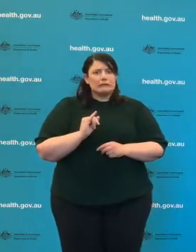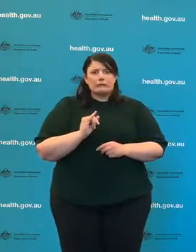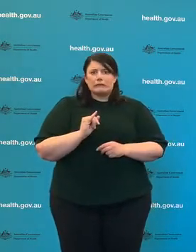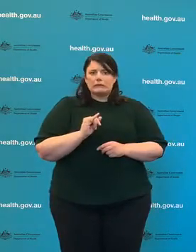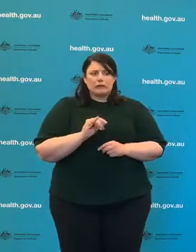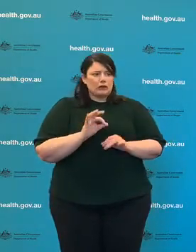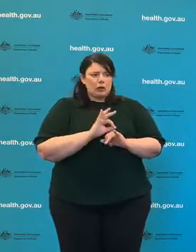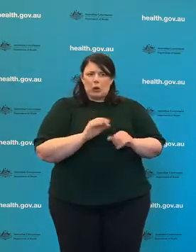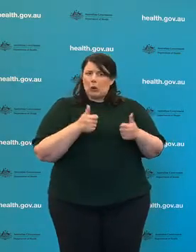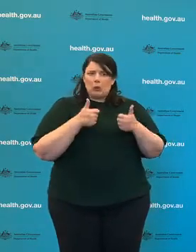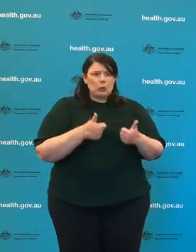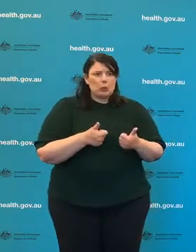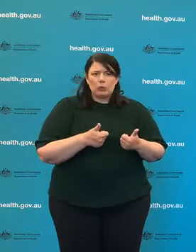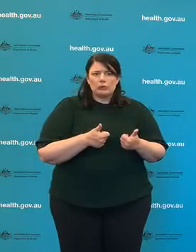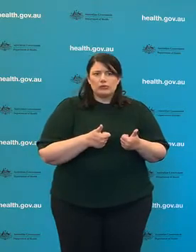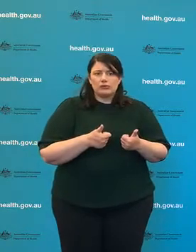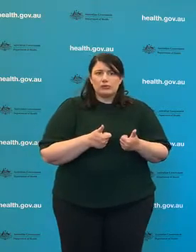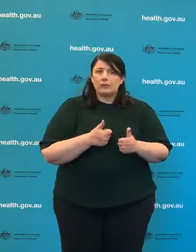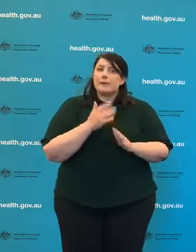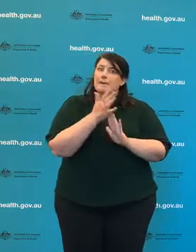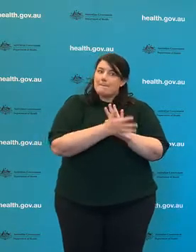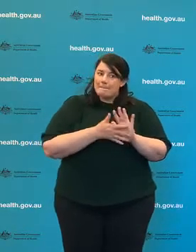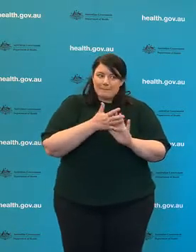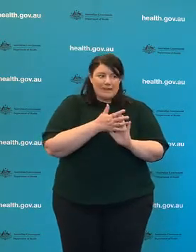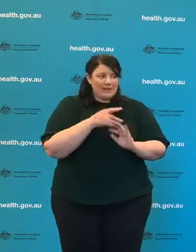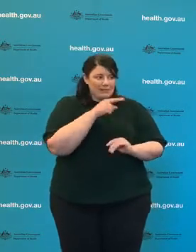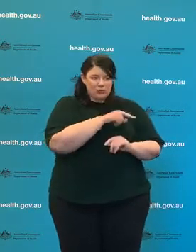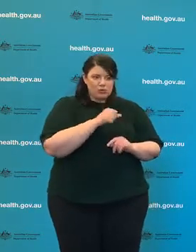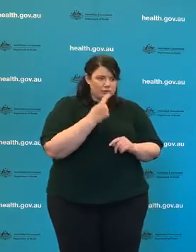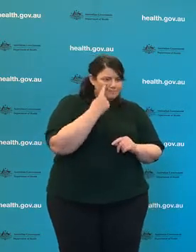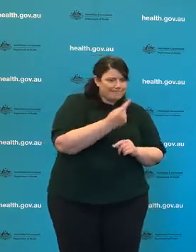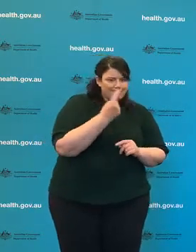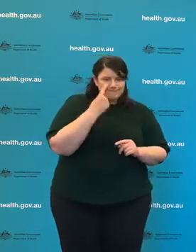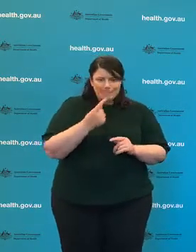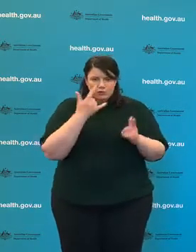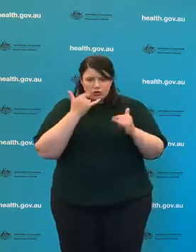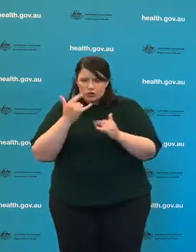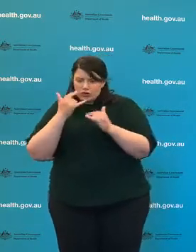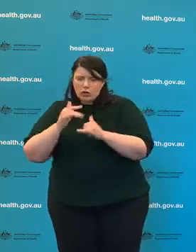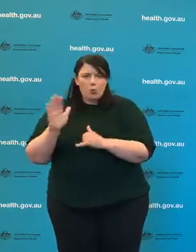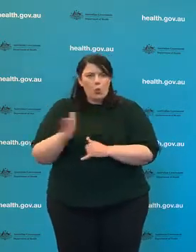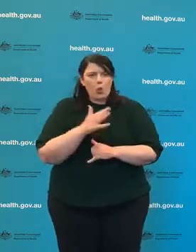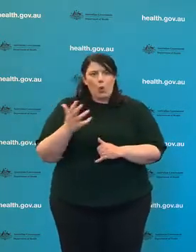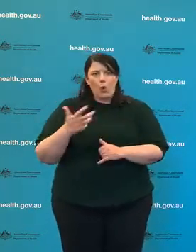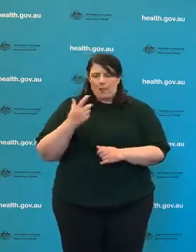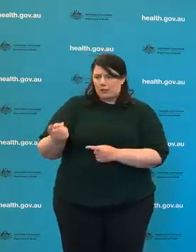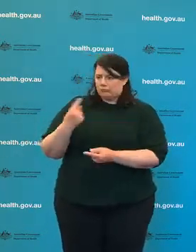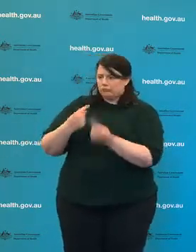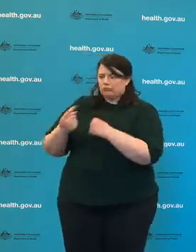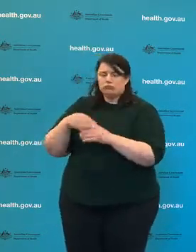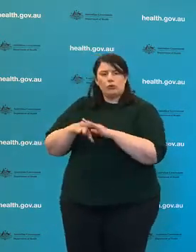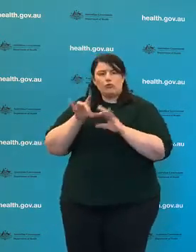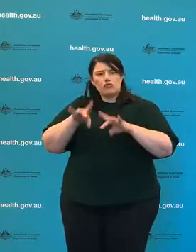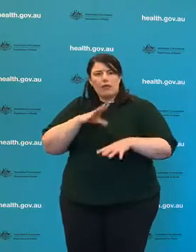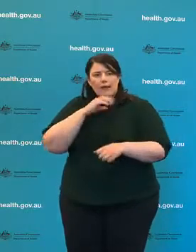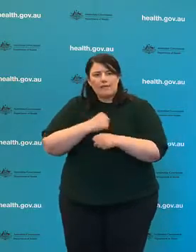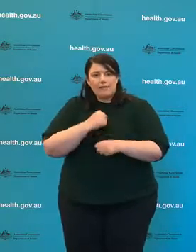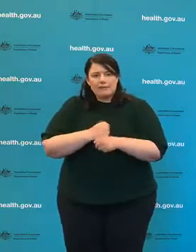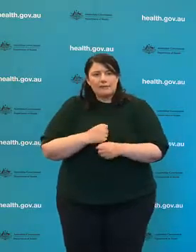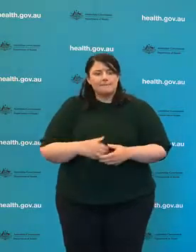should therefore be stepping up visits to follow up on each and every one of those complaints? Well, I think the first